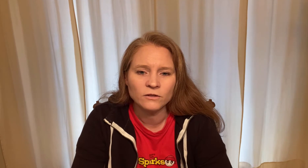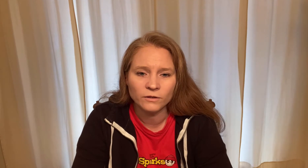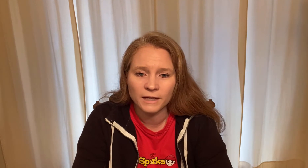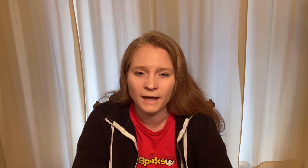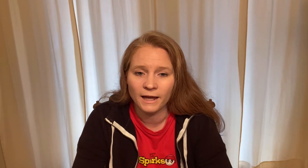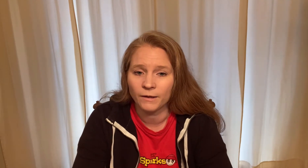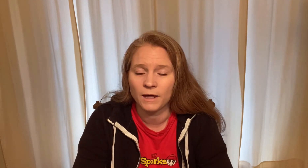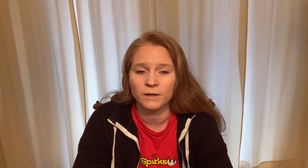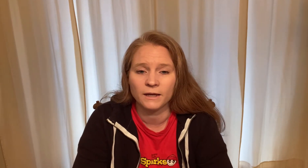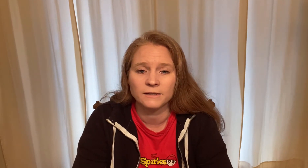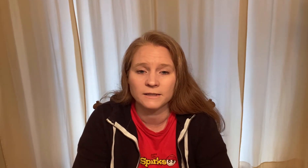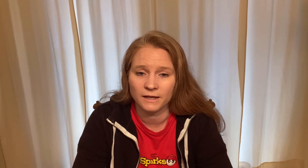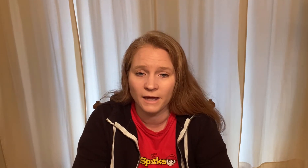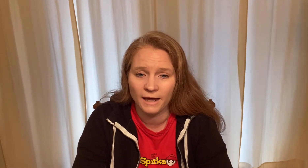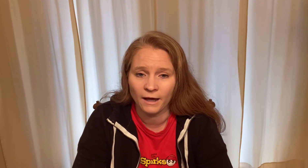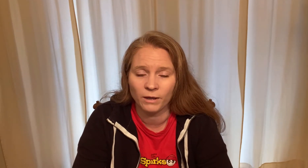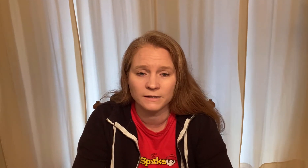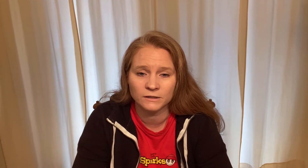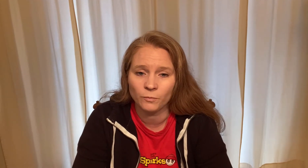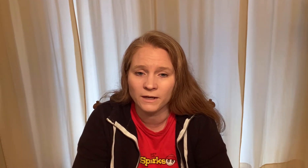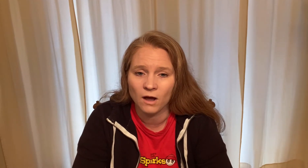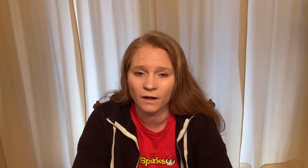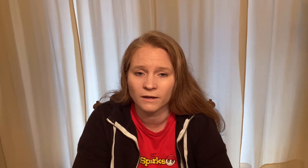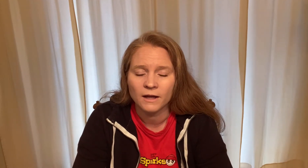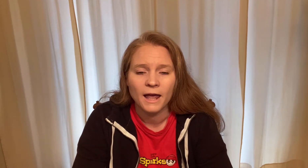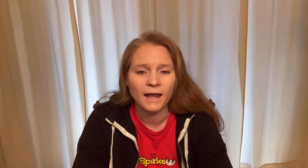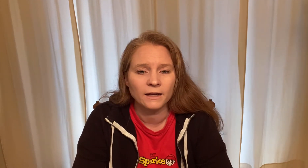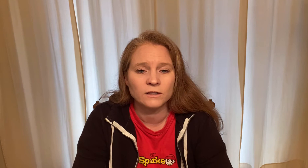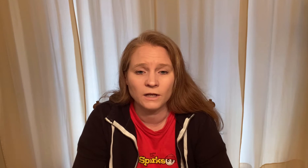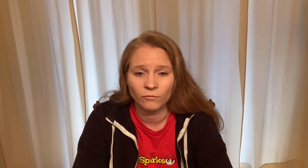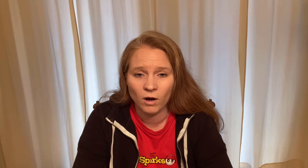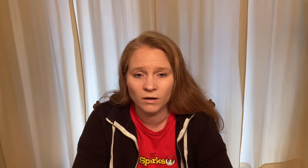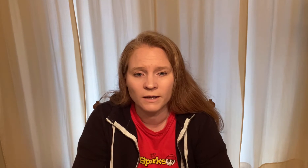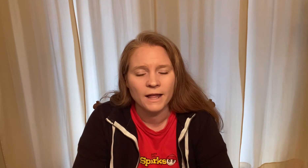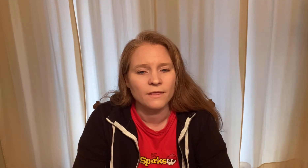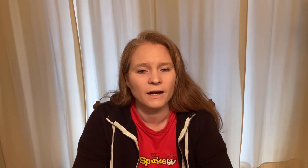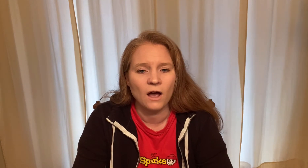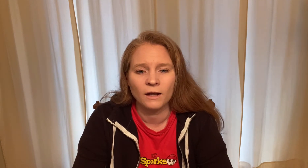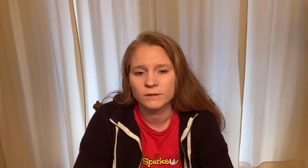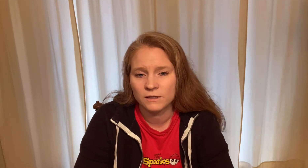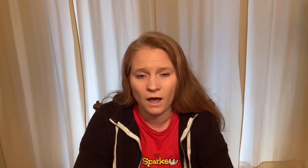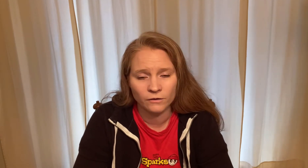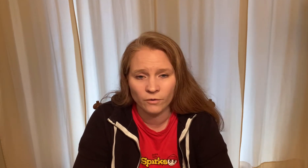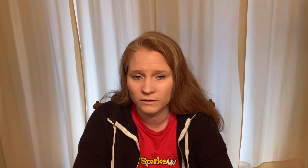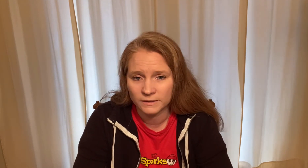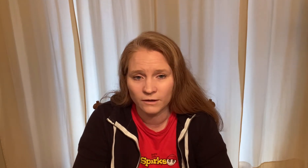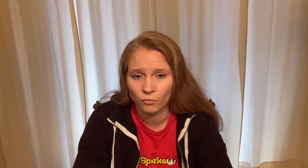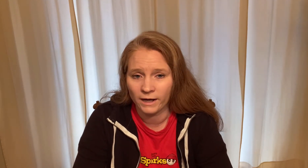King Ahab that because King Ahab had disobeyed God and done wrong, that God was not going to send rain